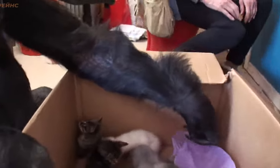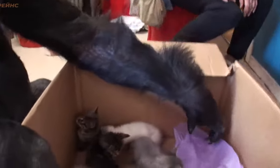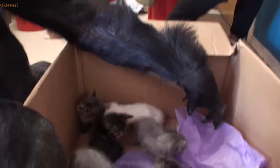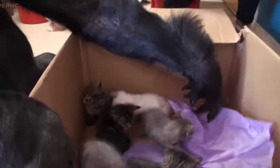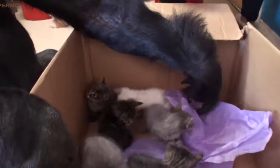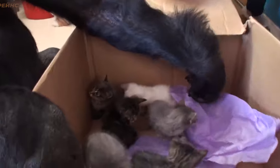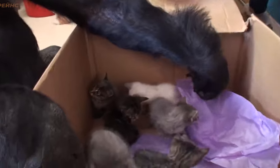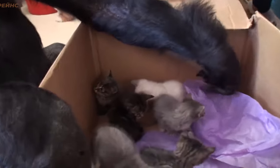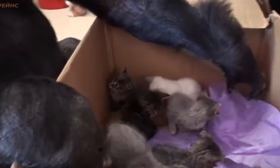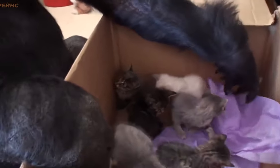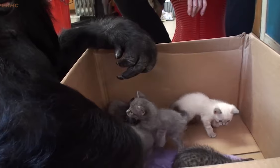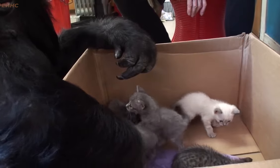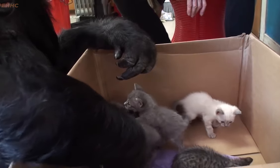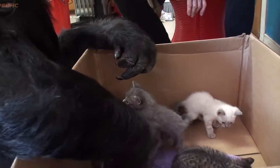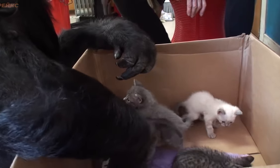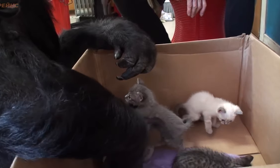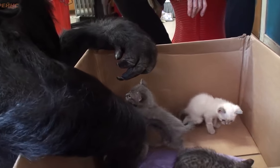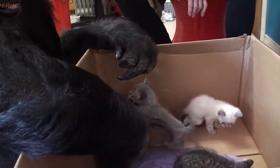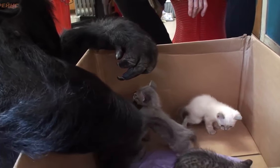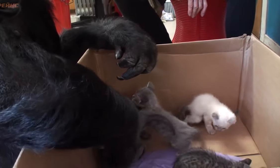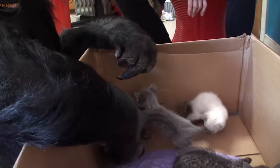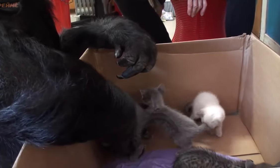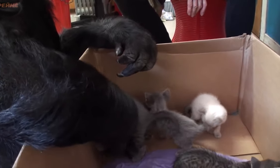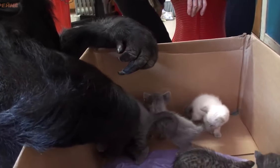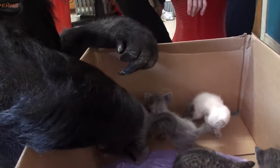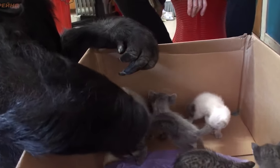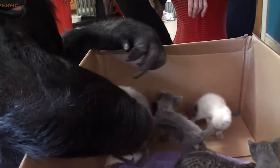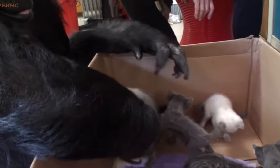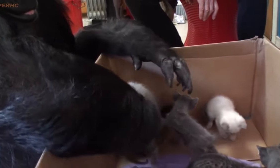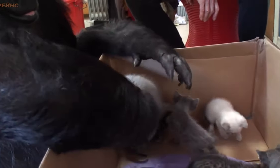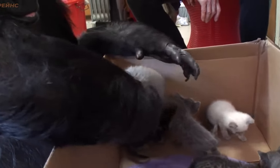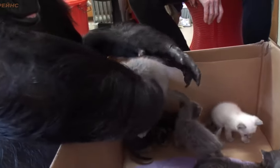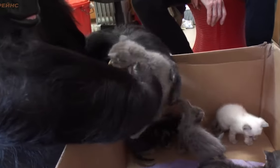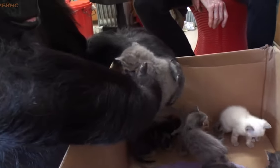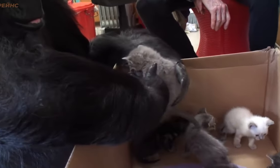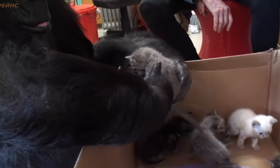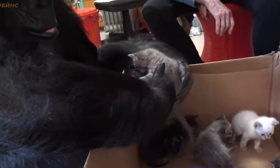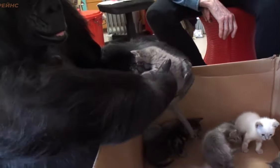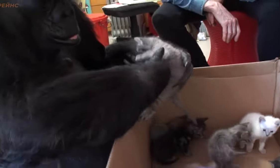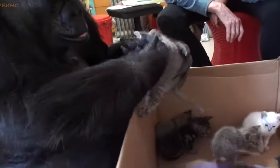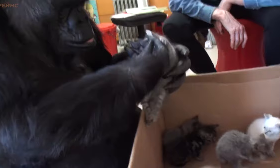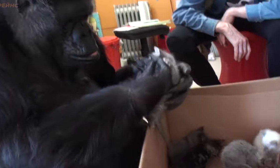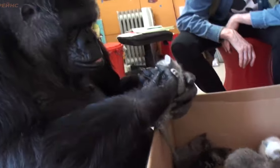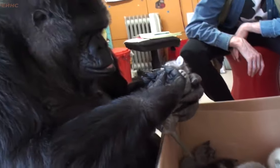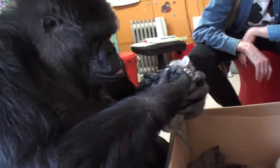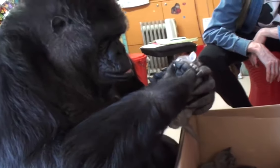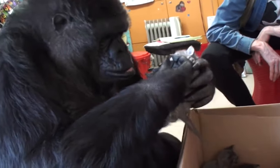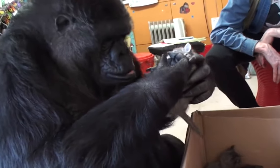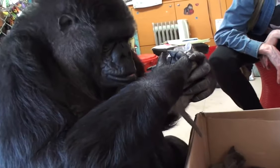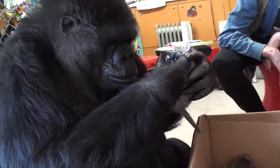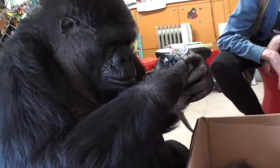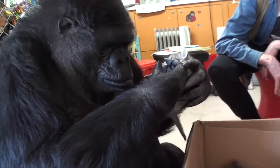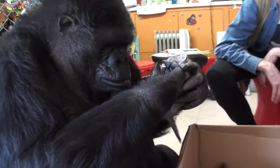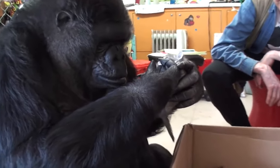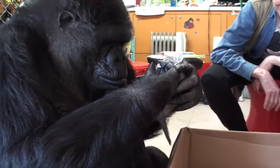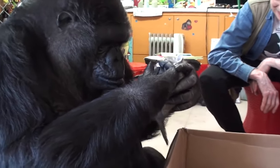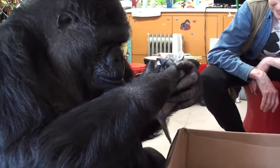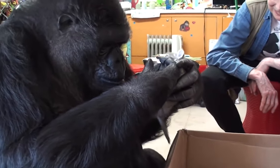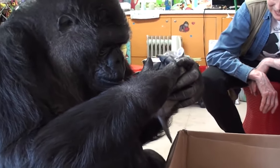that her caretakers give her a kitten. The caretakers brought her several homeless kittens to choose from. After carefully examining each one, she